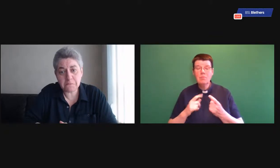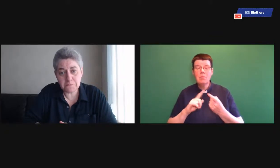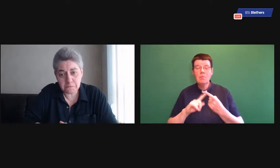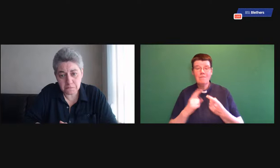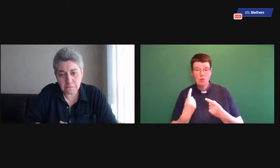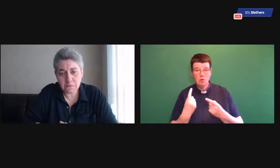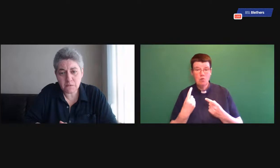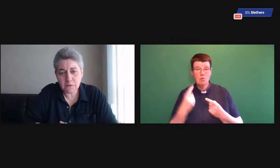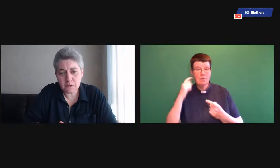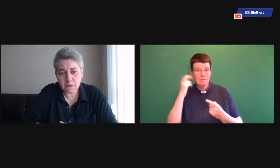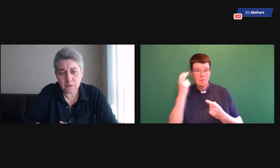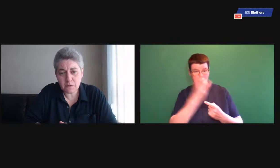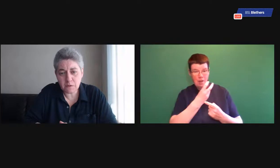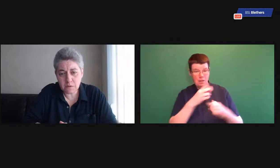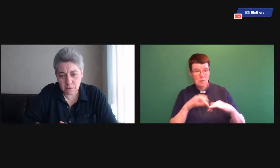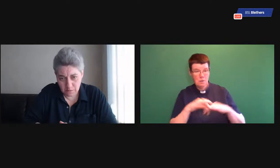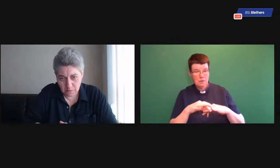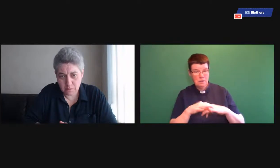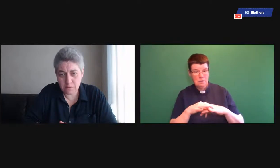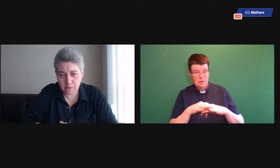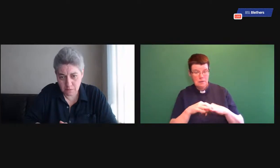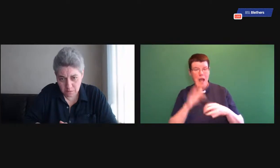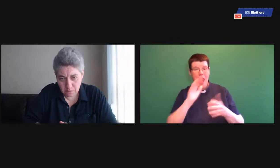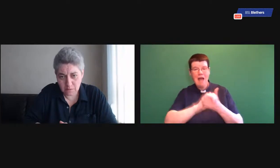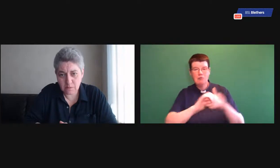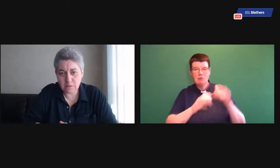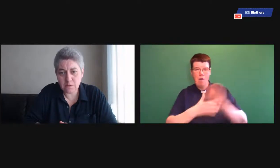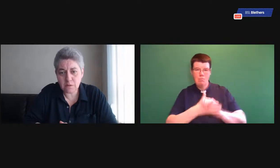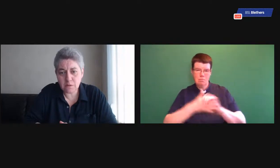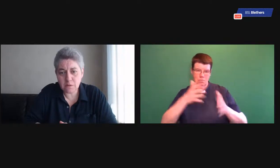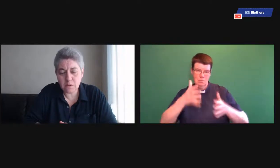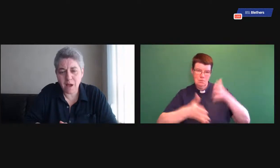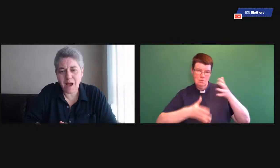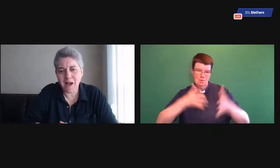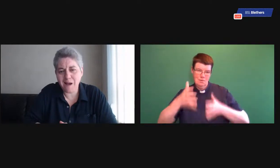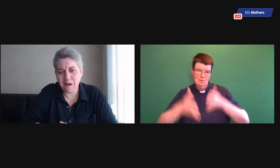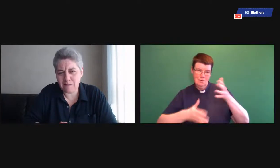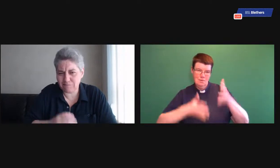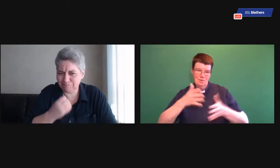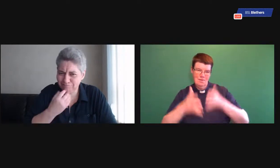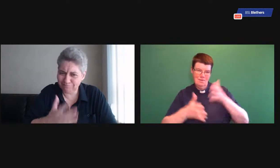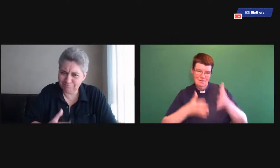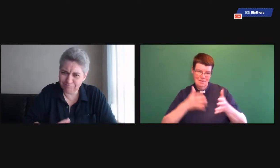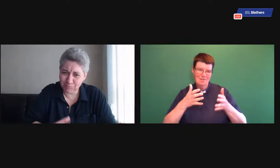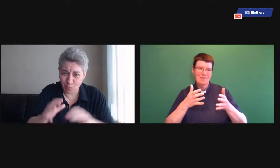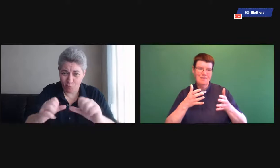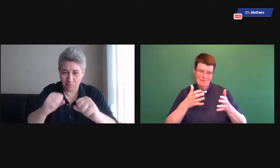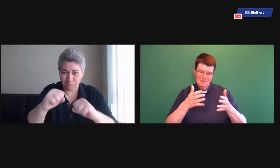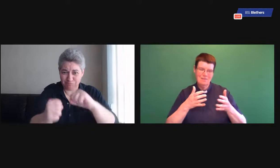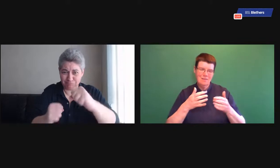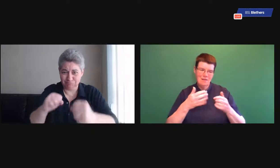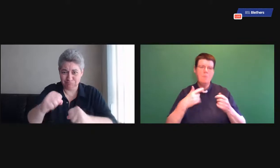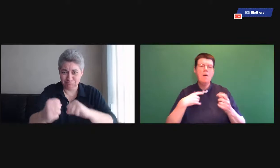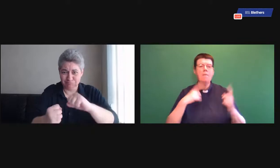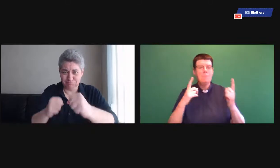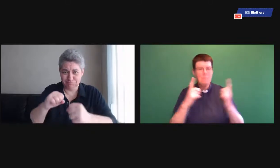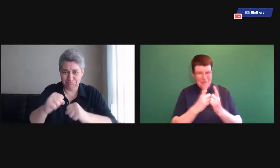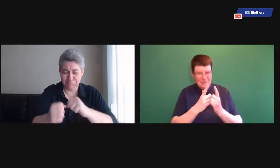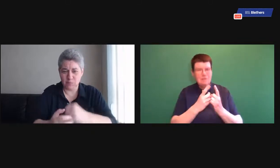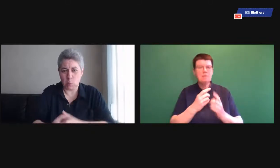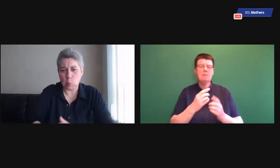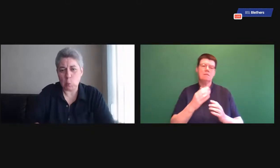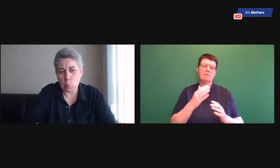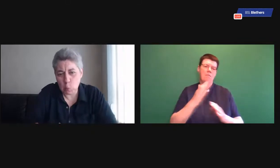couple. They came up to me after seeing me doing another wedding, and asked me if I would do it. So I had to